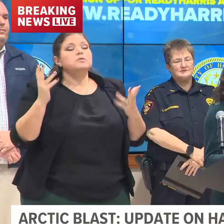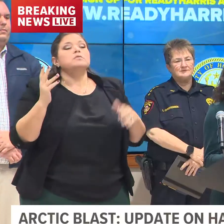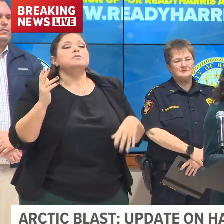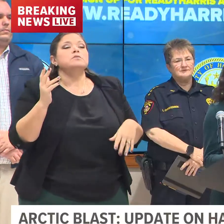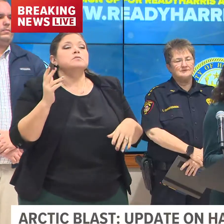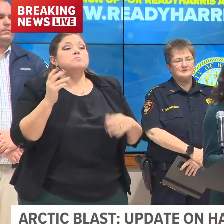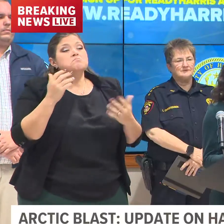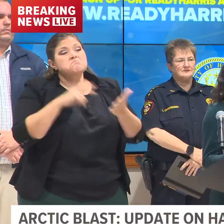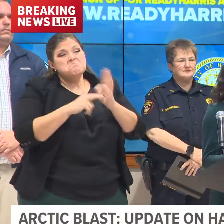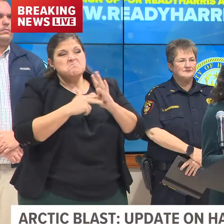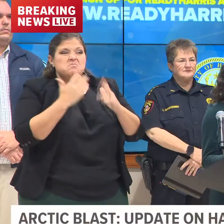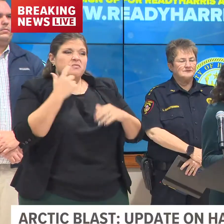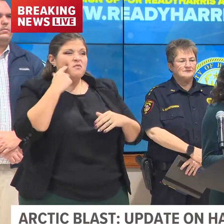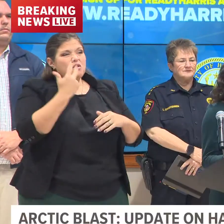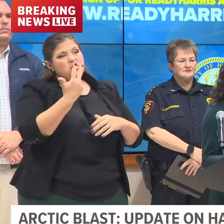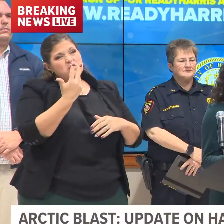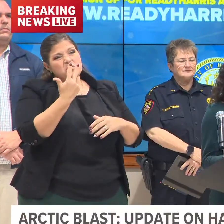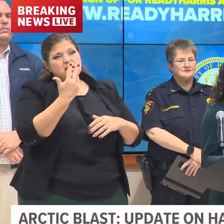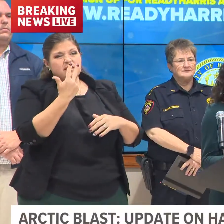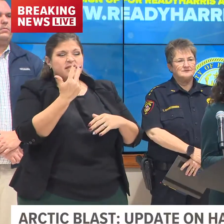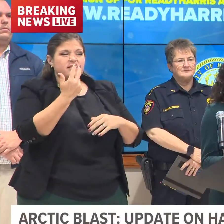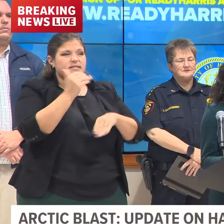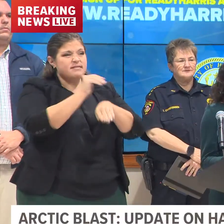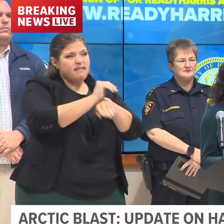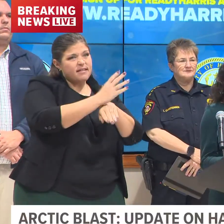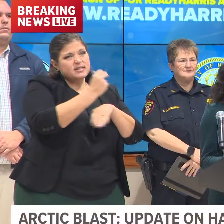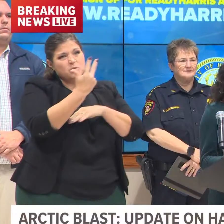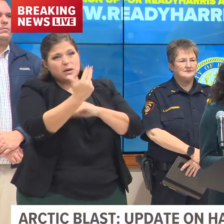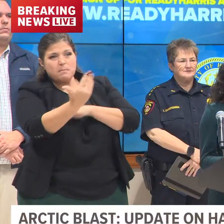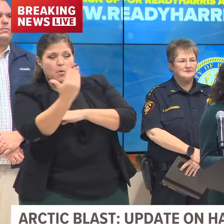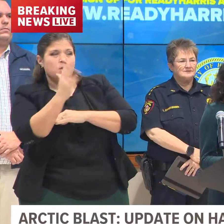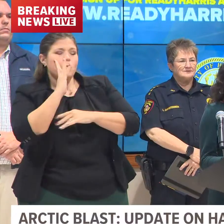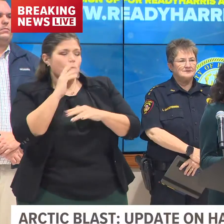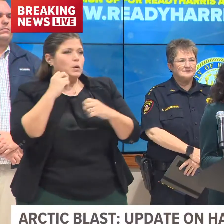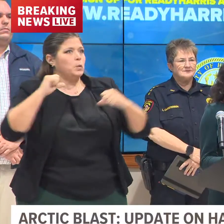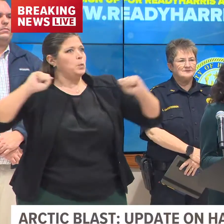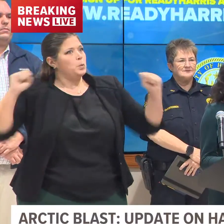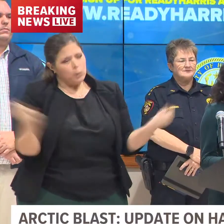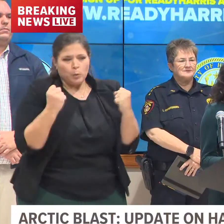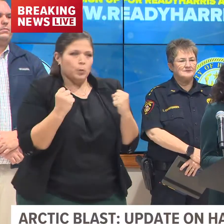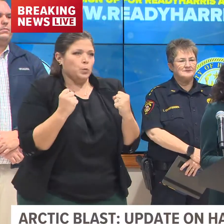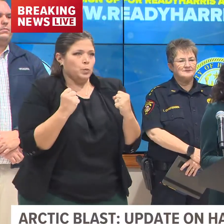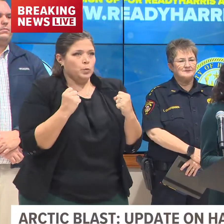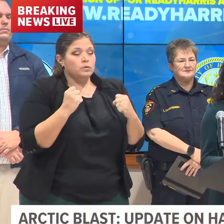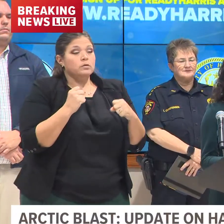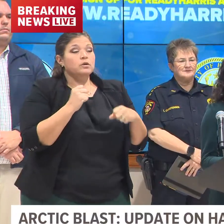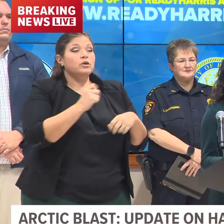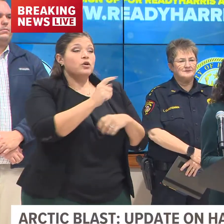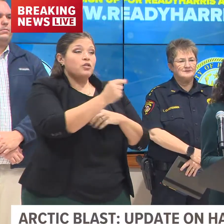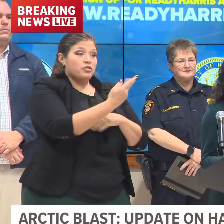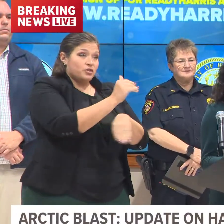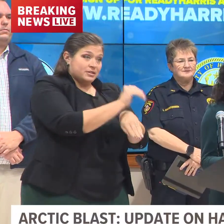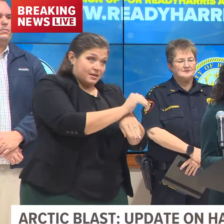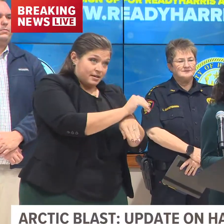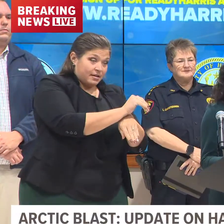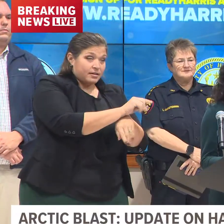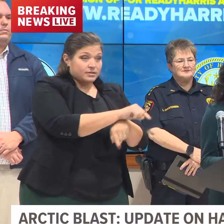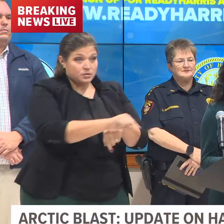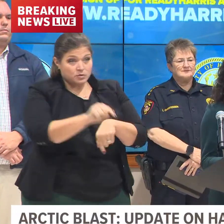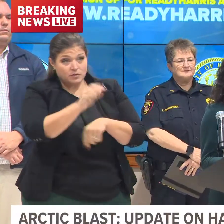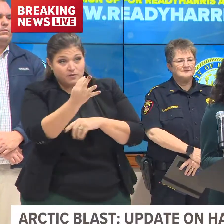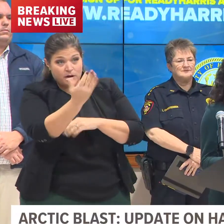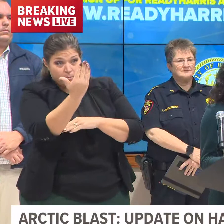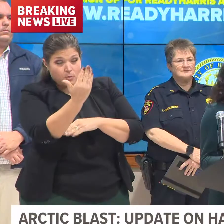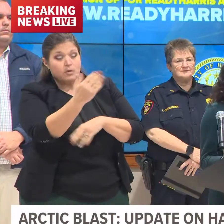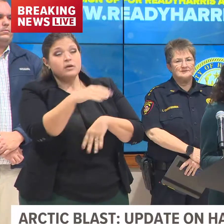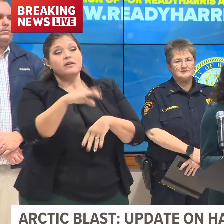3 nights and mornings that'll be extremely cold. Thursday night into Friday morning, Friday night into Saturday morning,